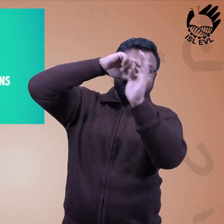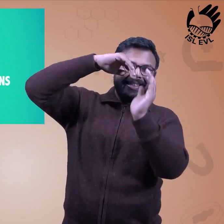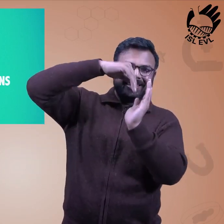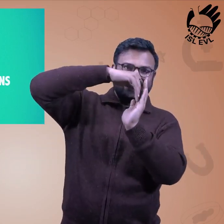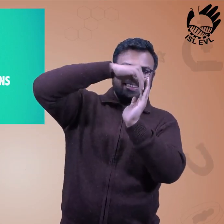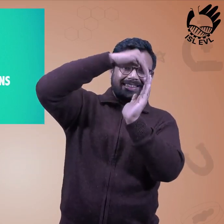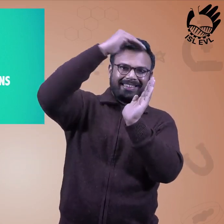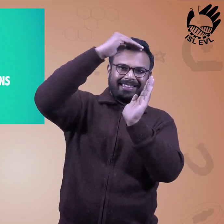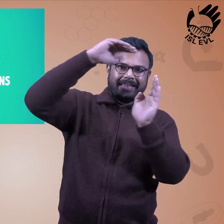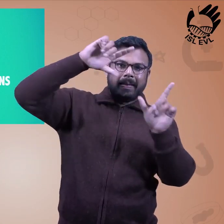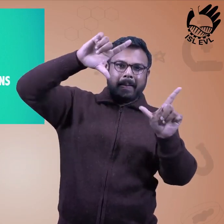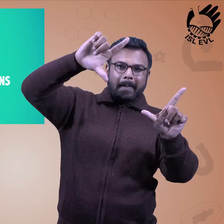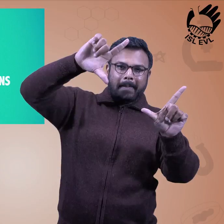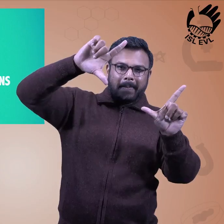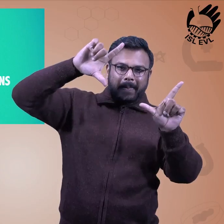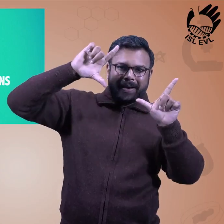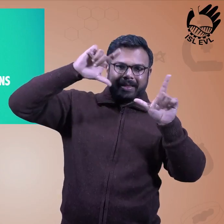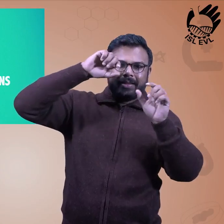is marked